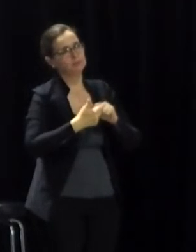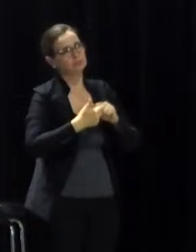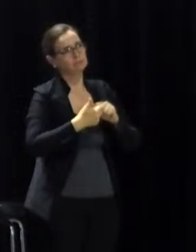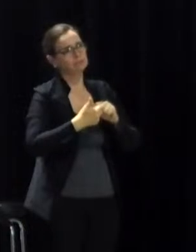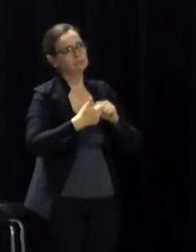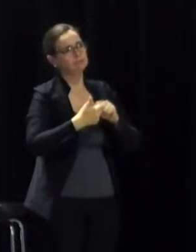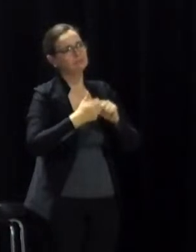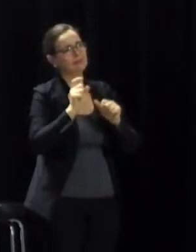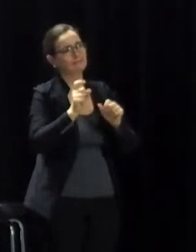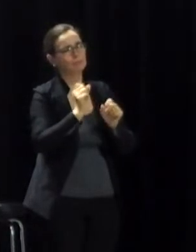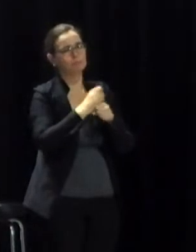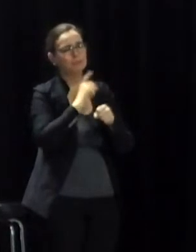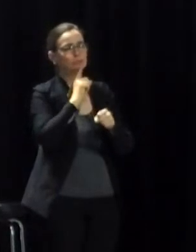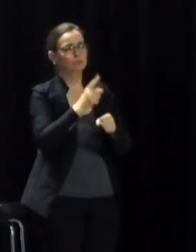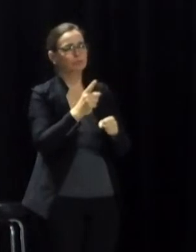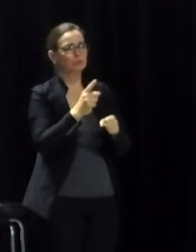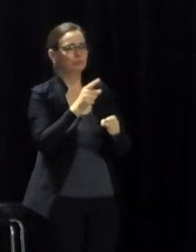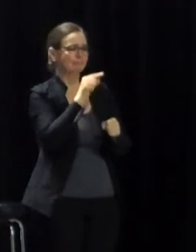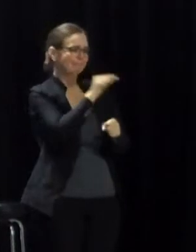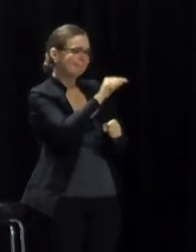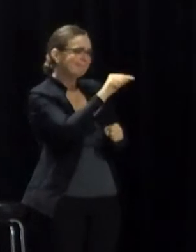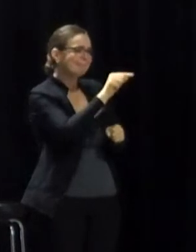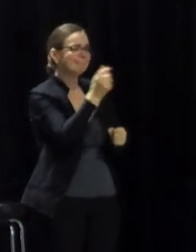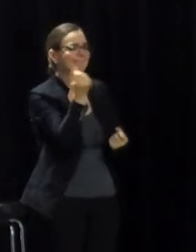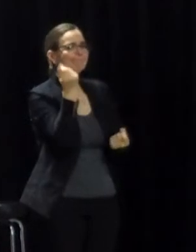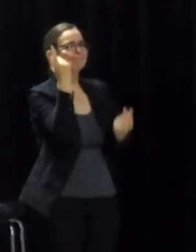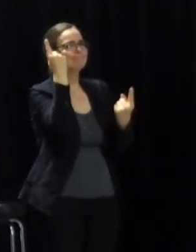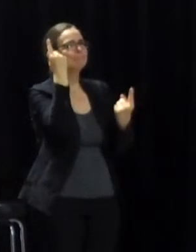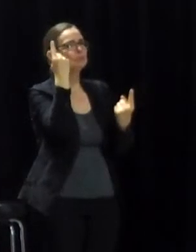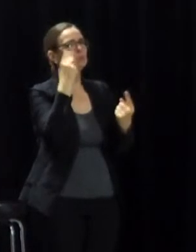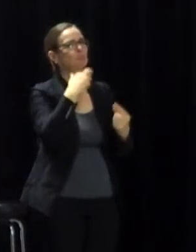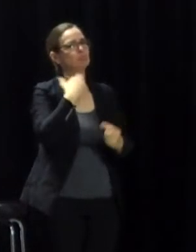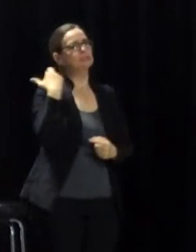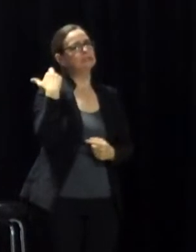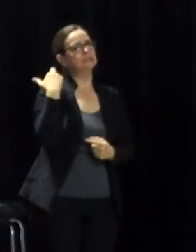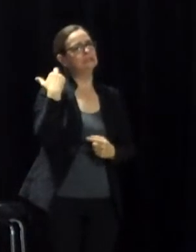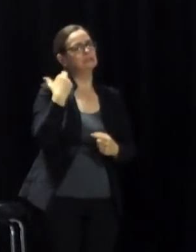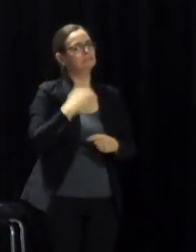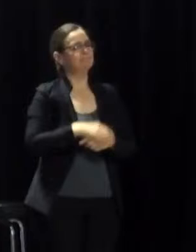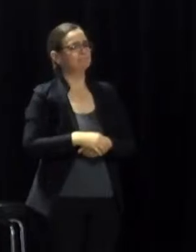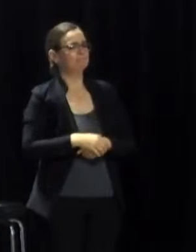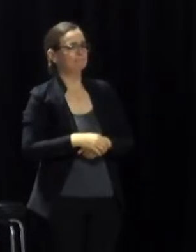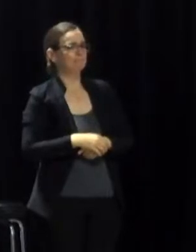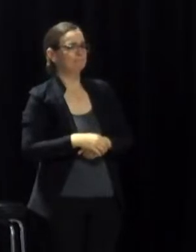are normal. We do this as a society every other year. We just can't do it this year.